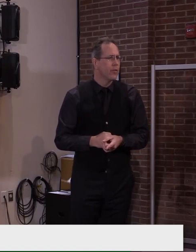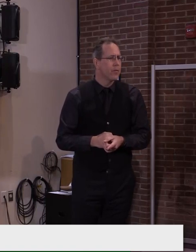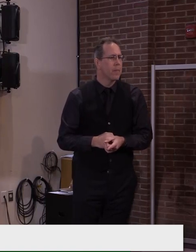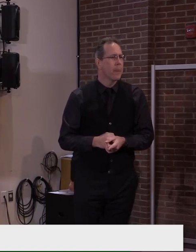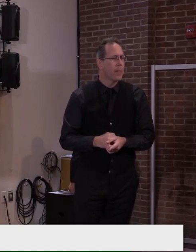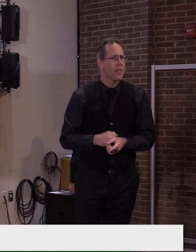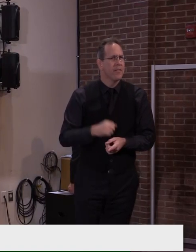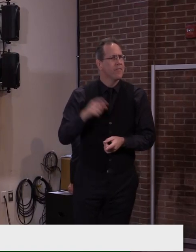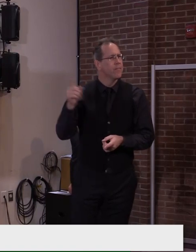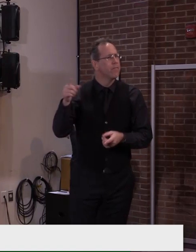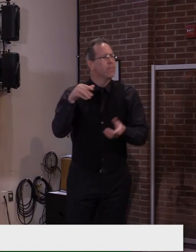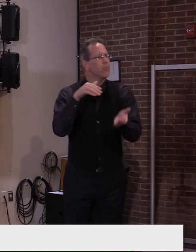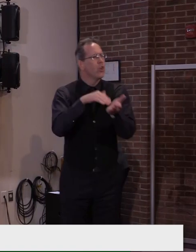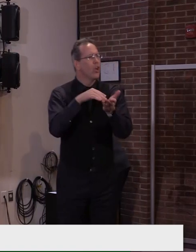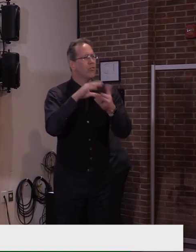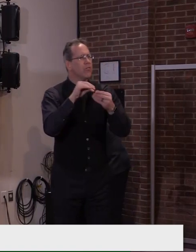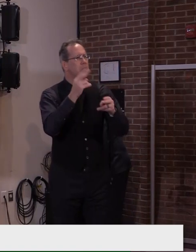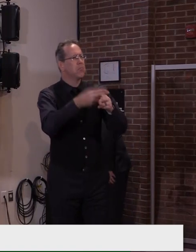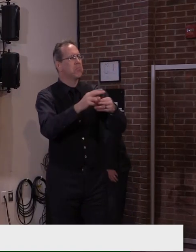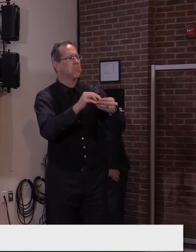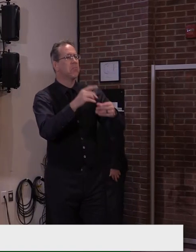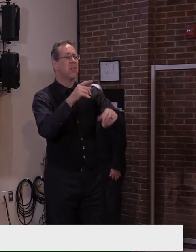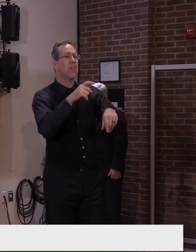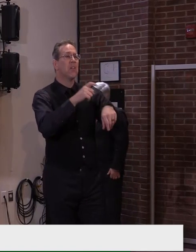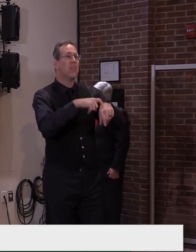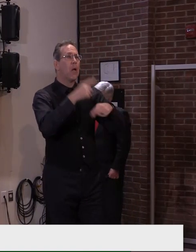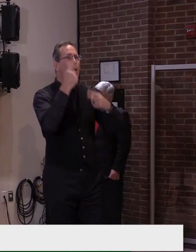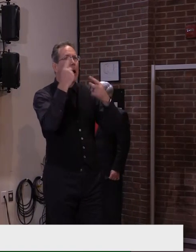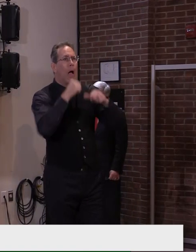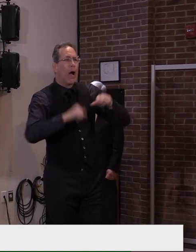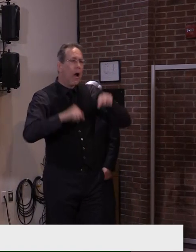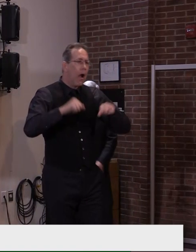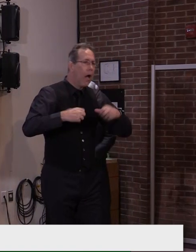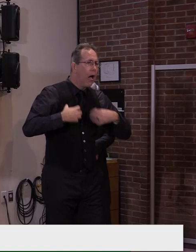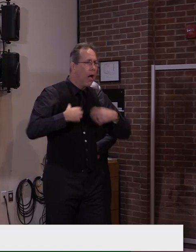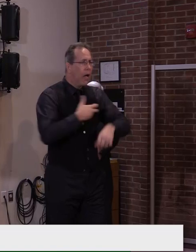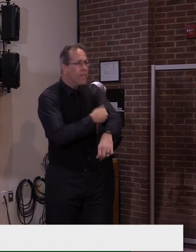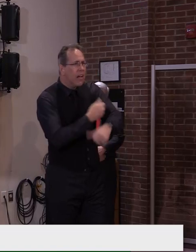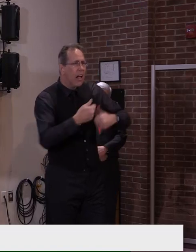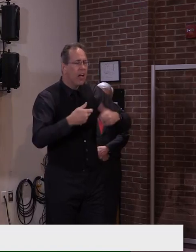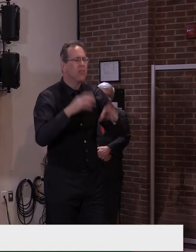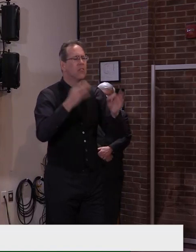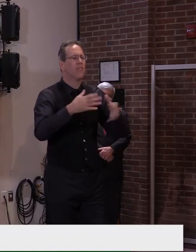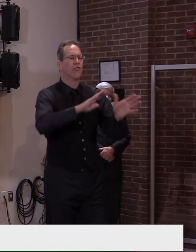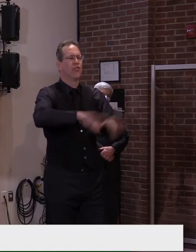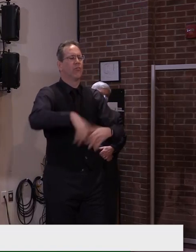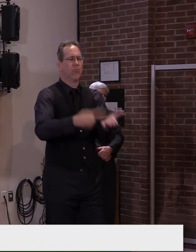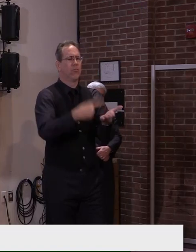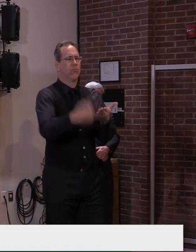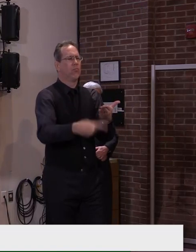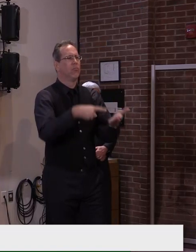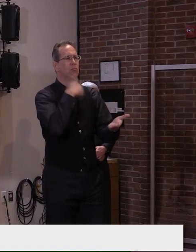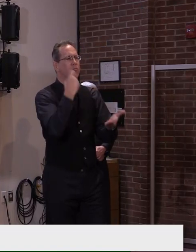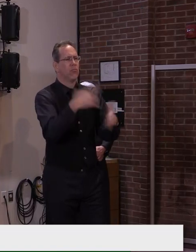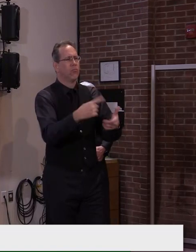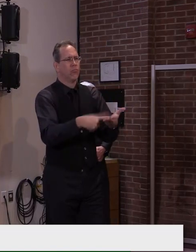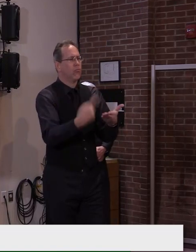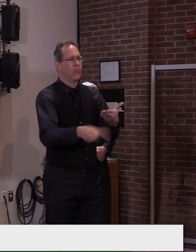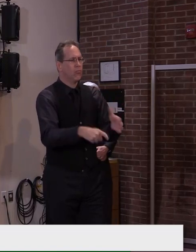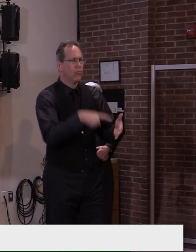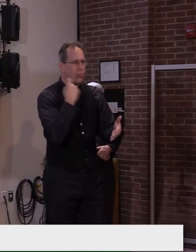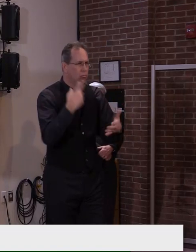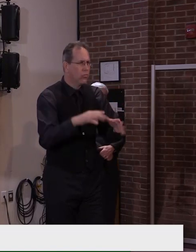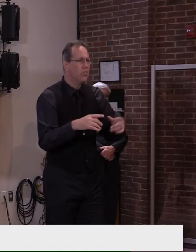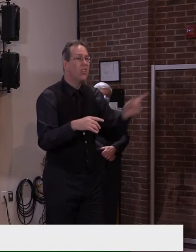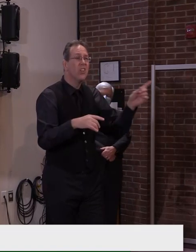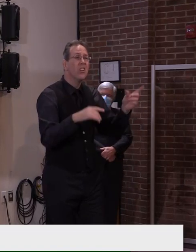new developments. 49-year-old New York Times editor died December 18th of a heart attack a day